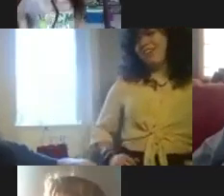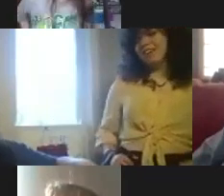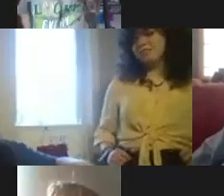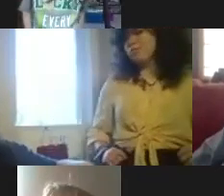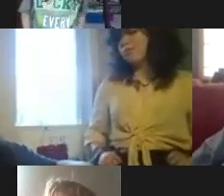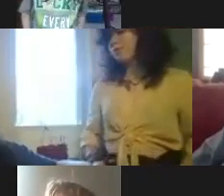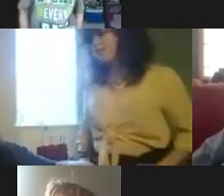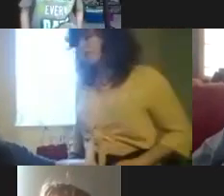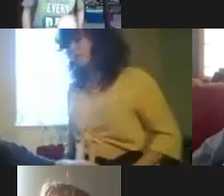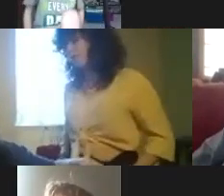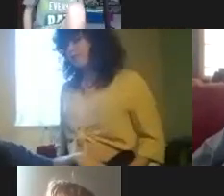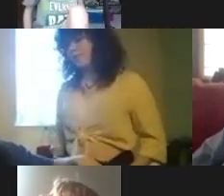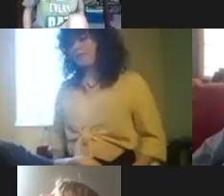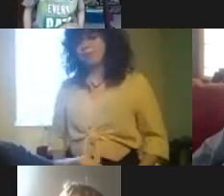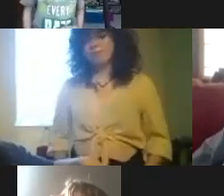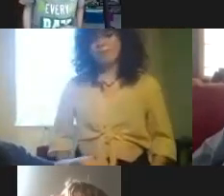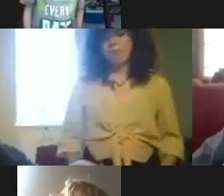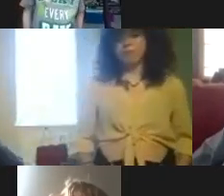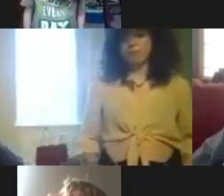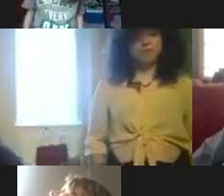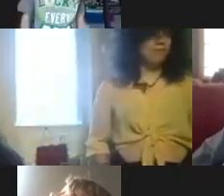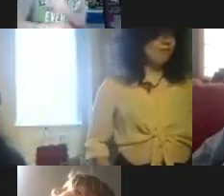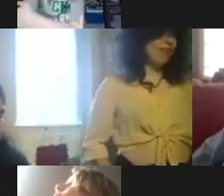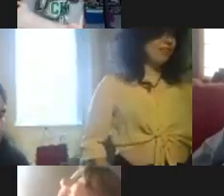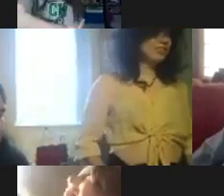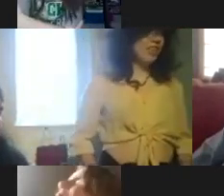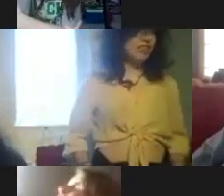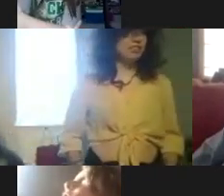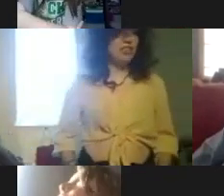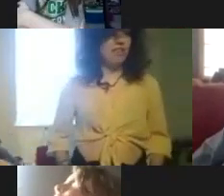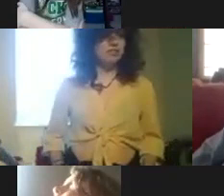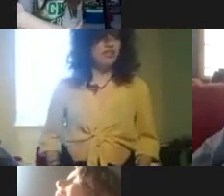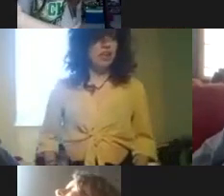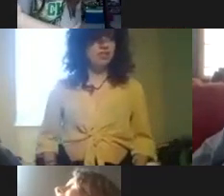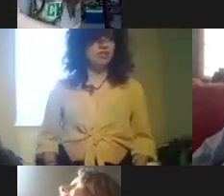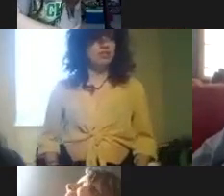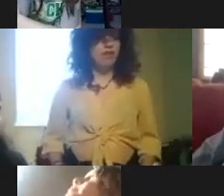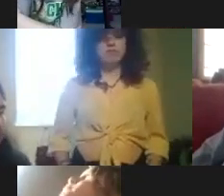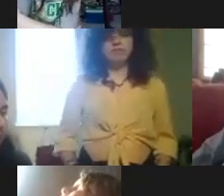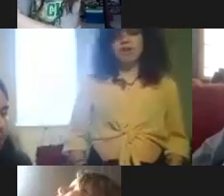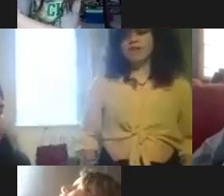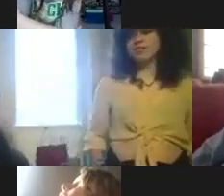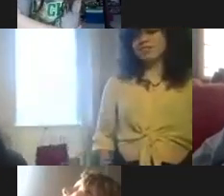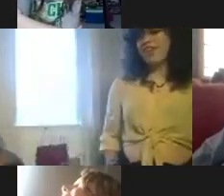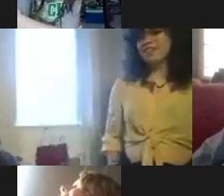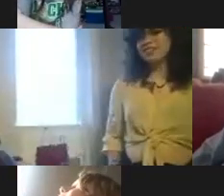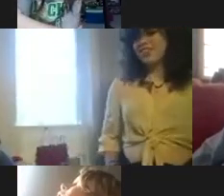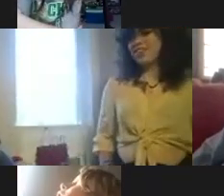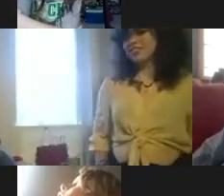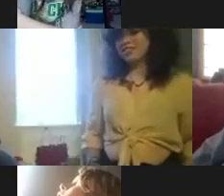learning to become a sign language interpreter. So there are opportunities out there, but I would definitely say go ahead and